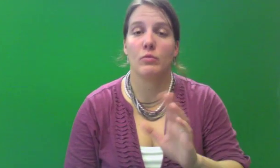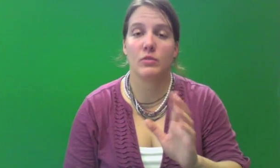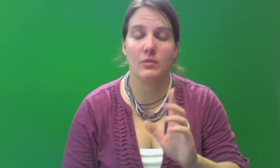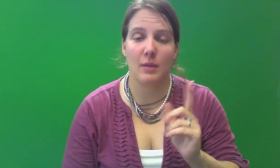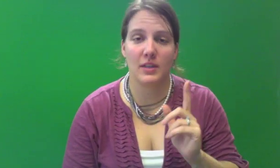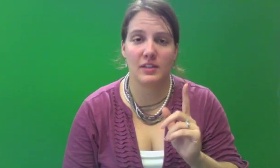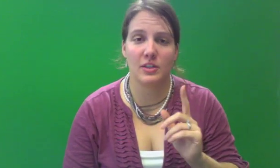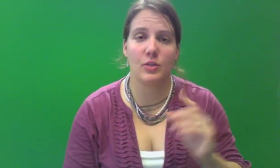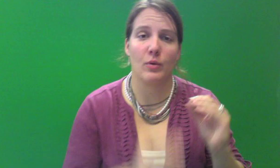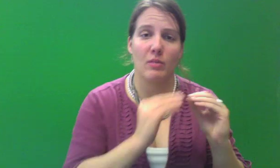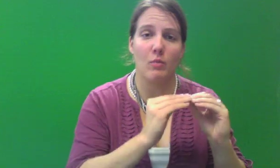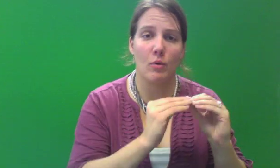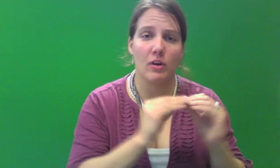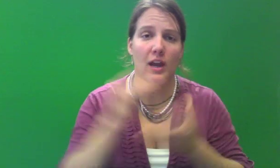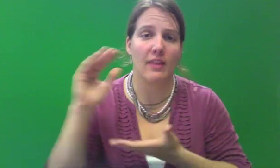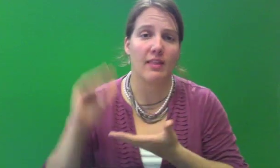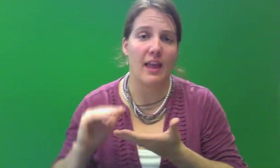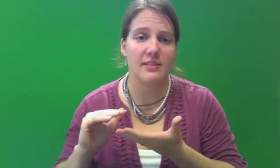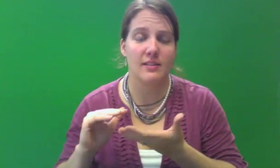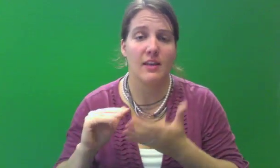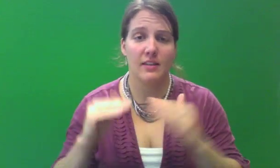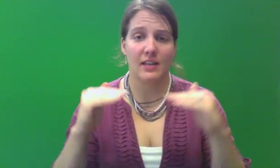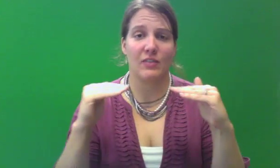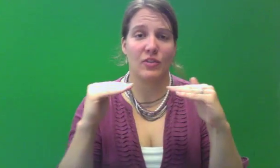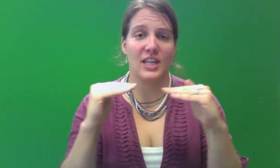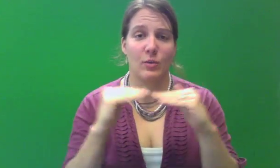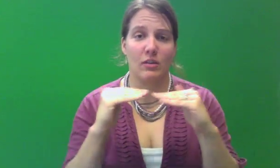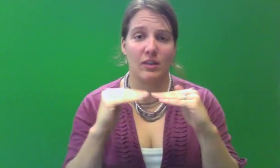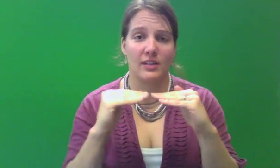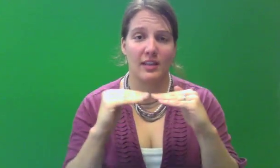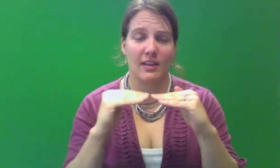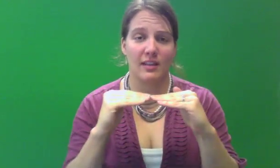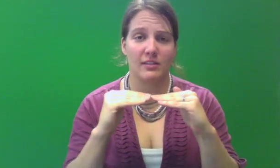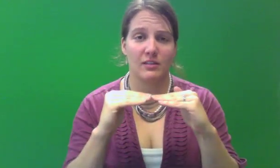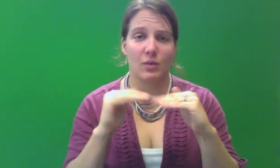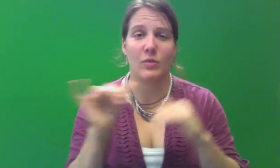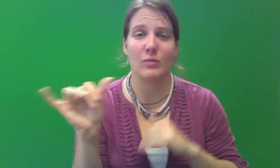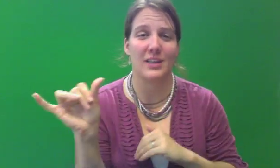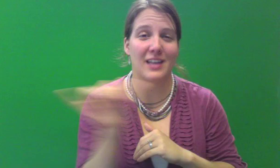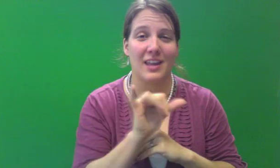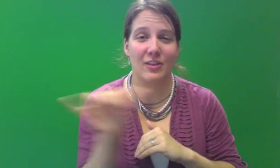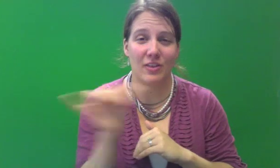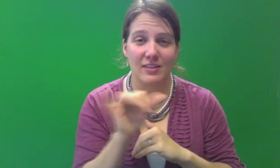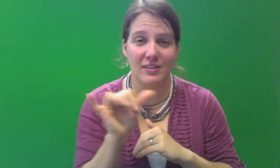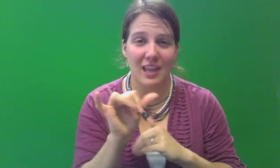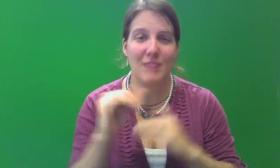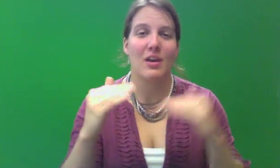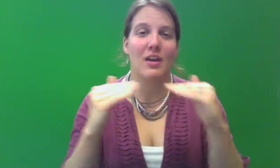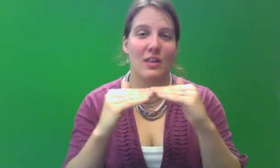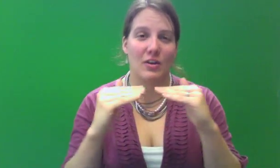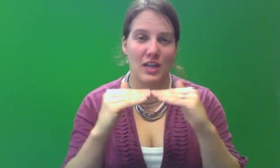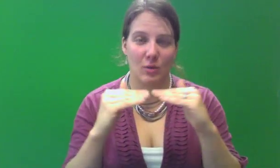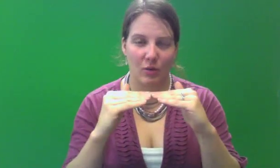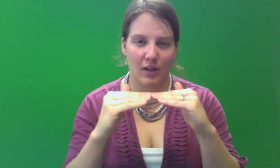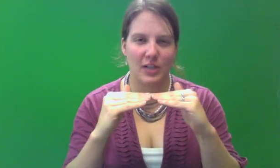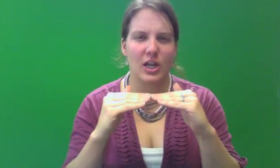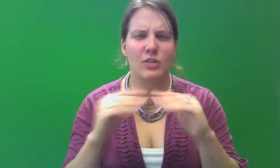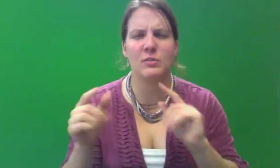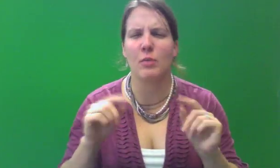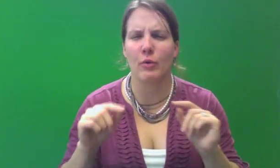Oh, I missed it too, with more and less, the sign for equal is like this. So we say they're the same, they're equal. I try to use